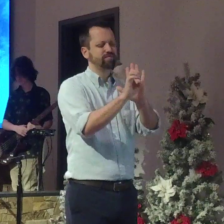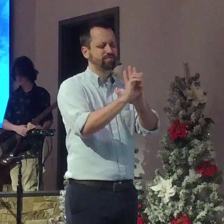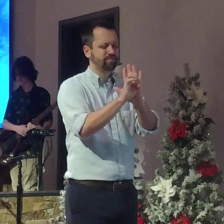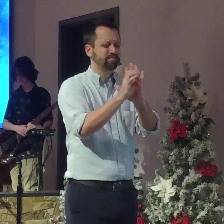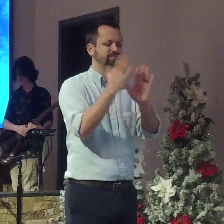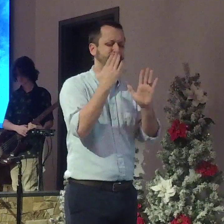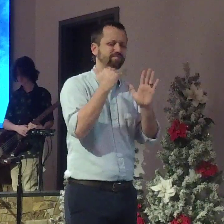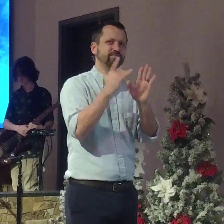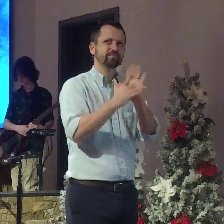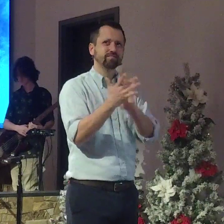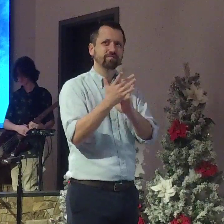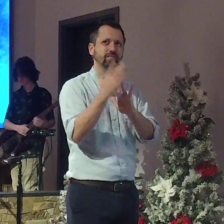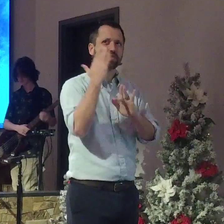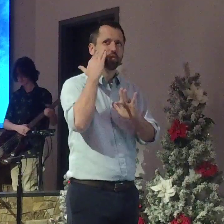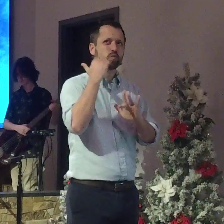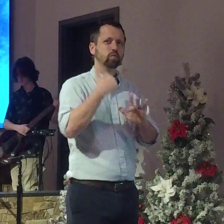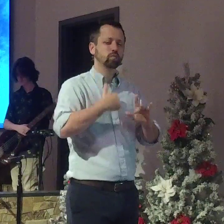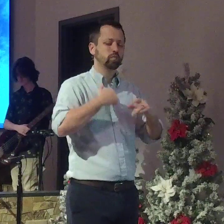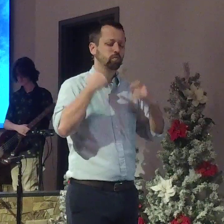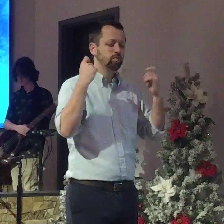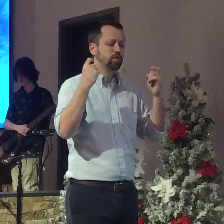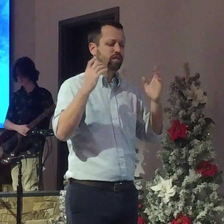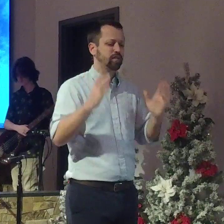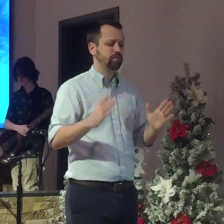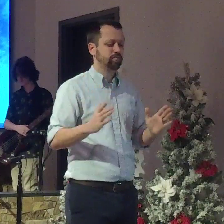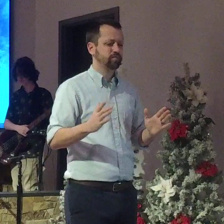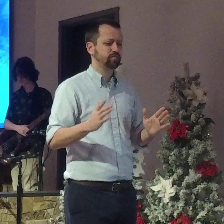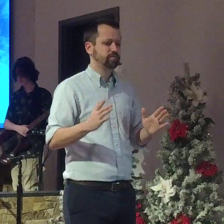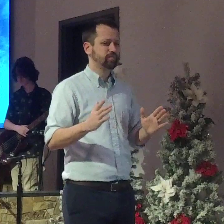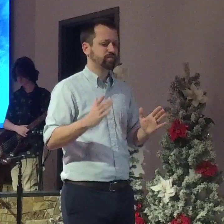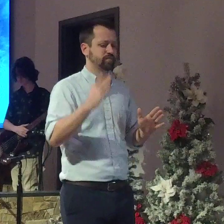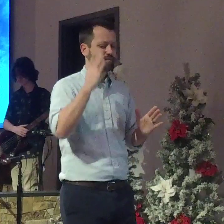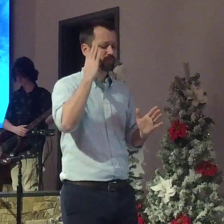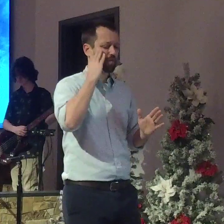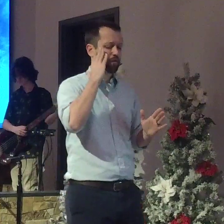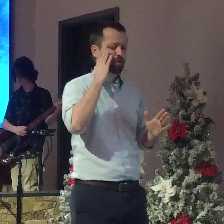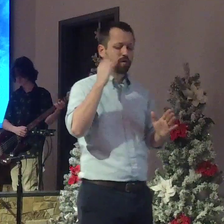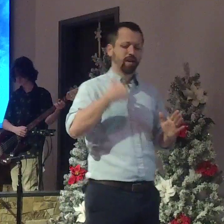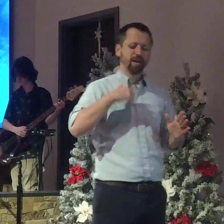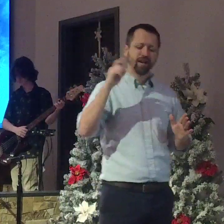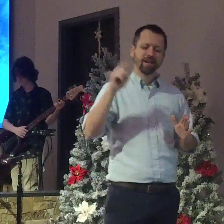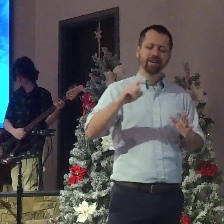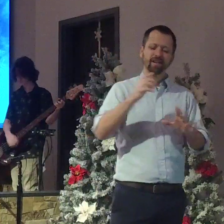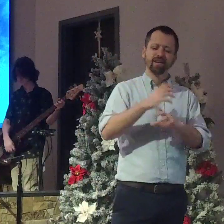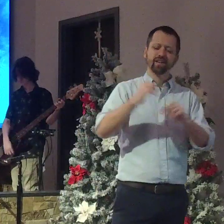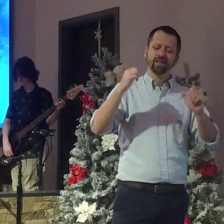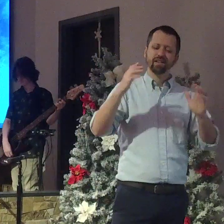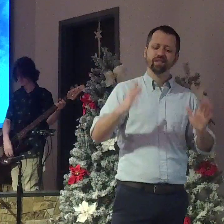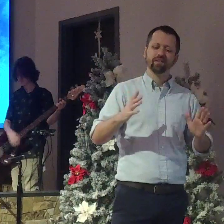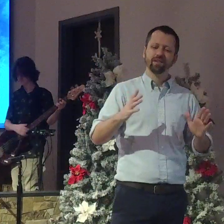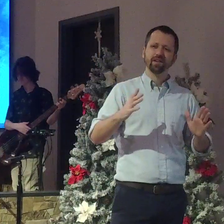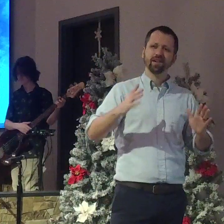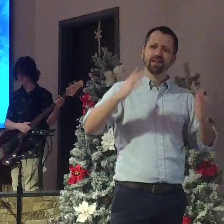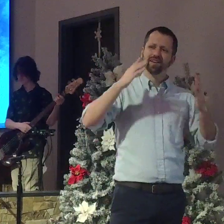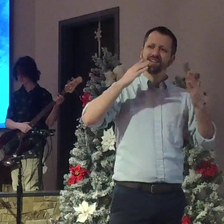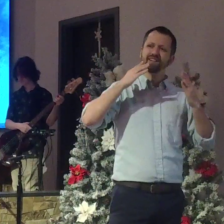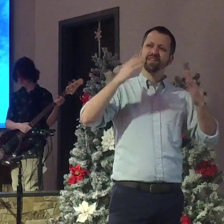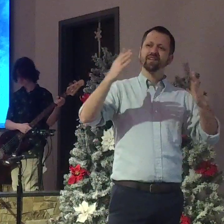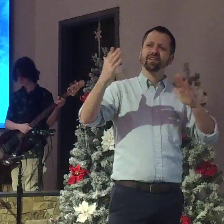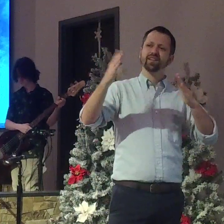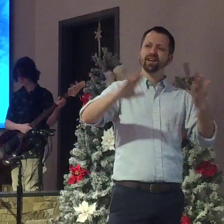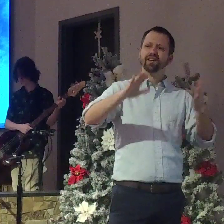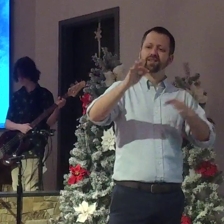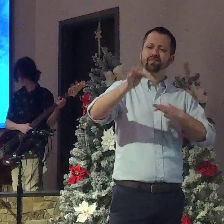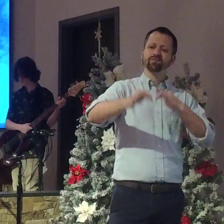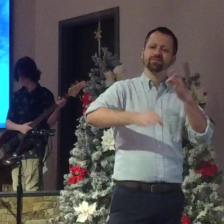Our prayer is for you to not leave this building today without knowing Jesus as your Savior. If